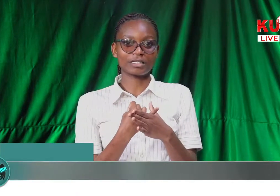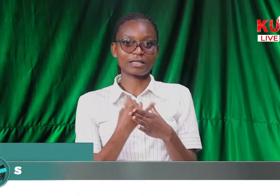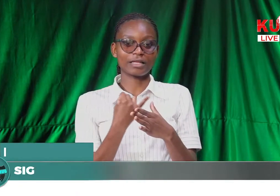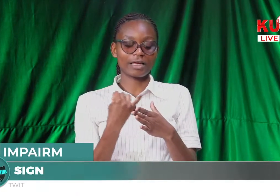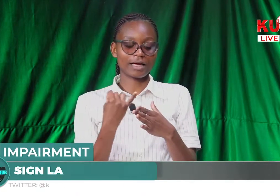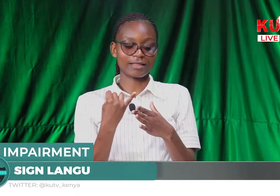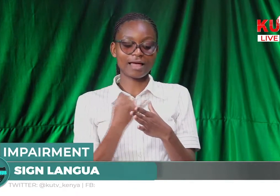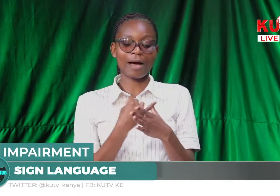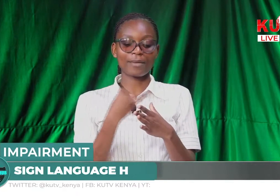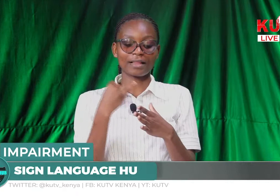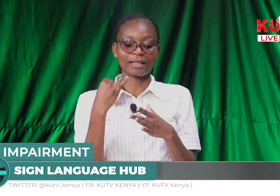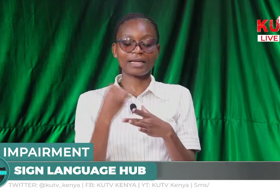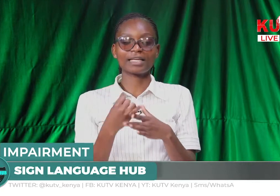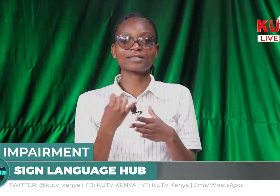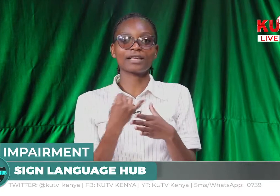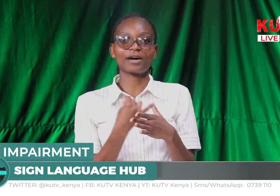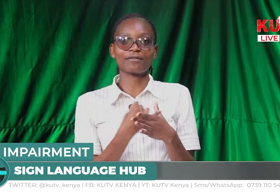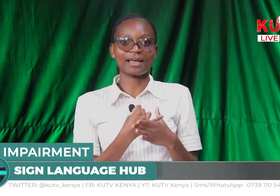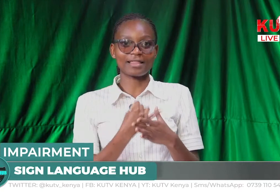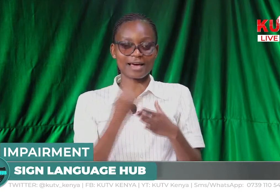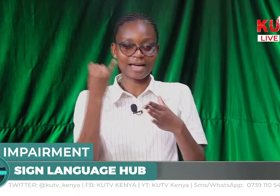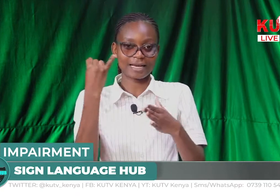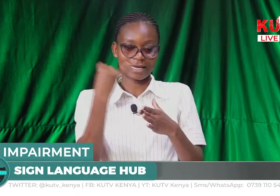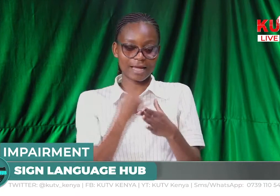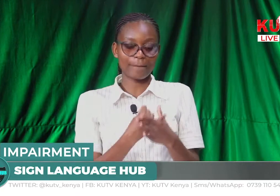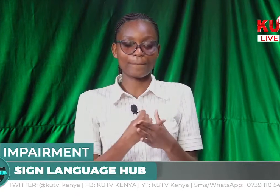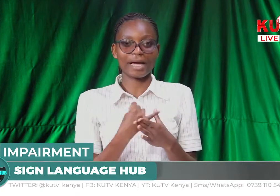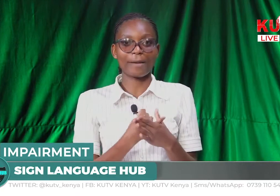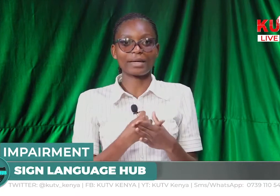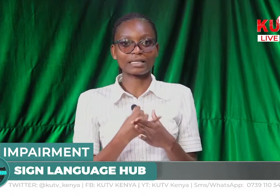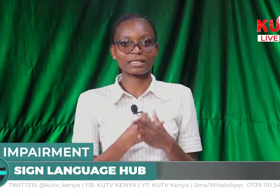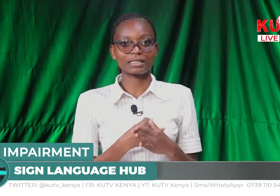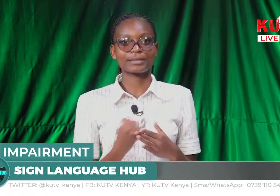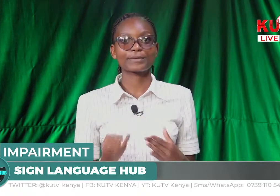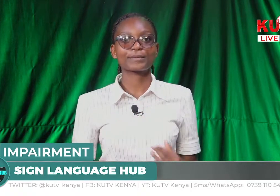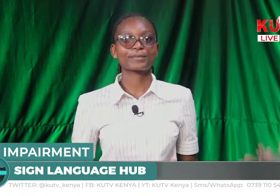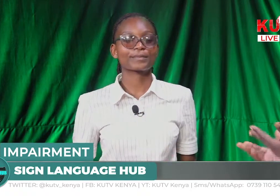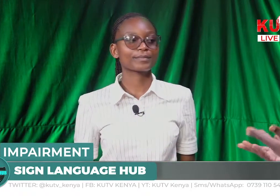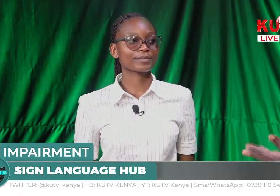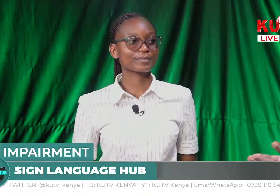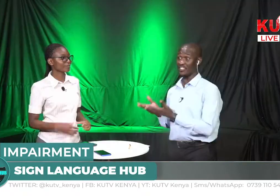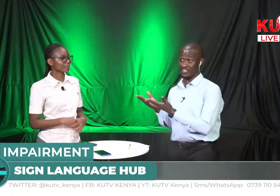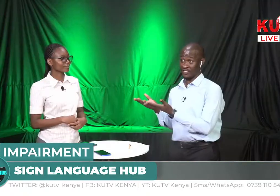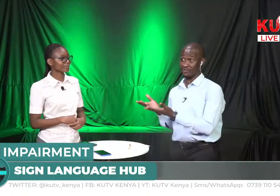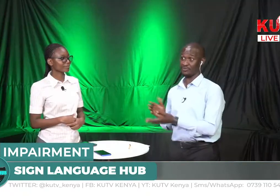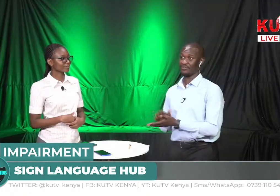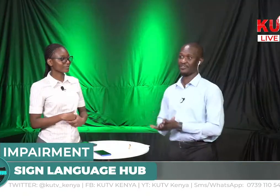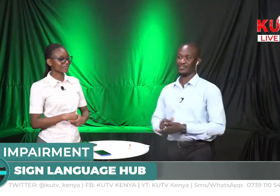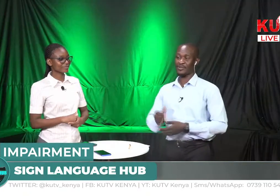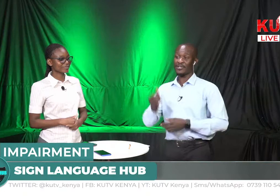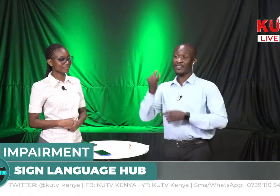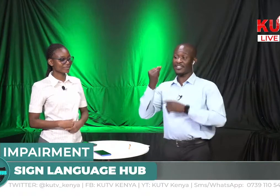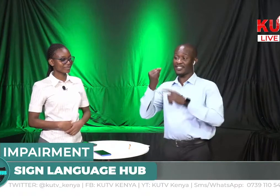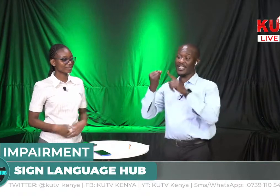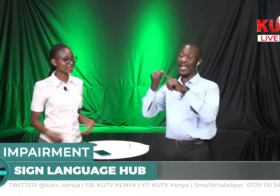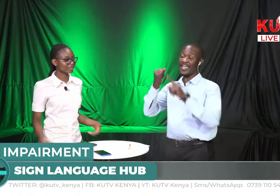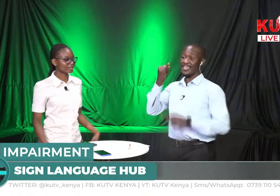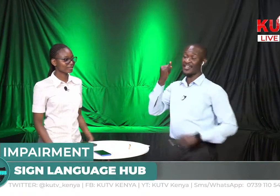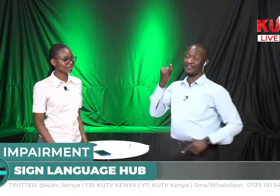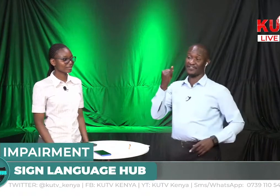the thumb and the index finger of the other hand, impairment. Unfortunately, she knows. So this is